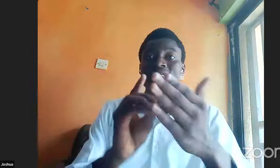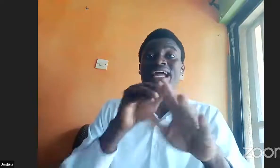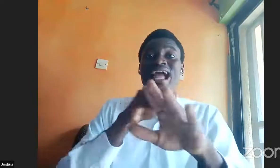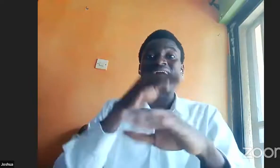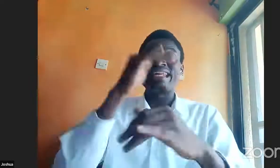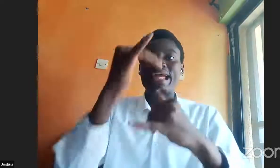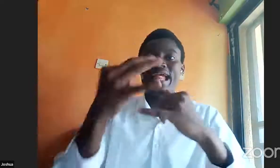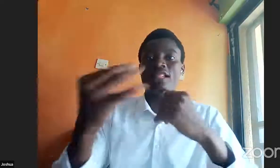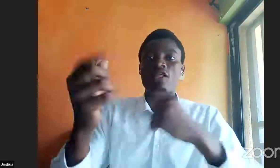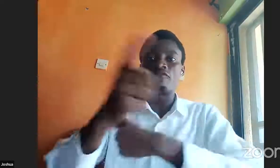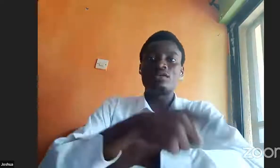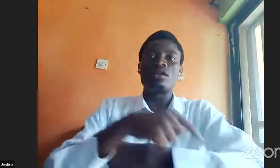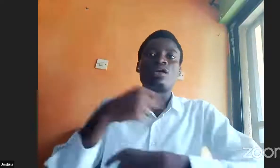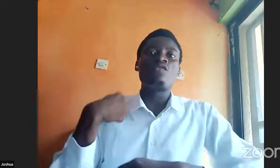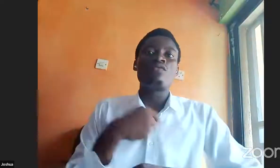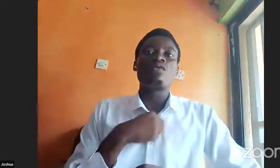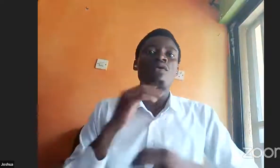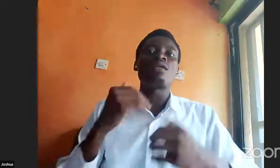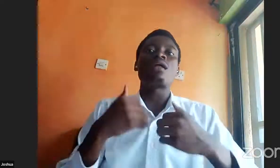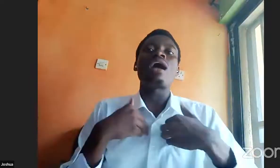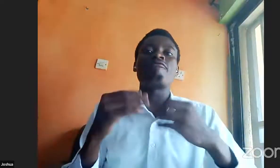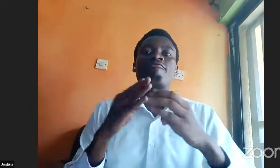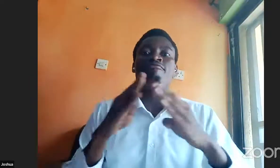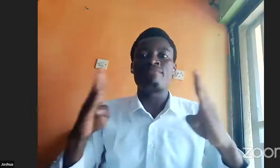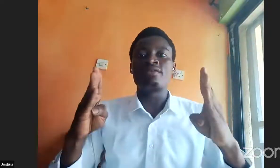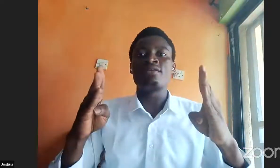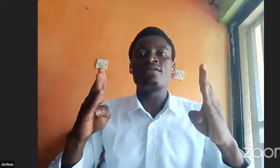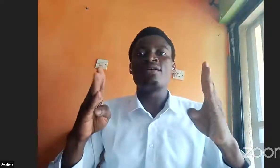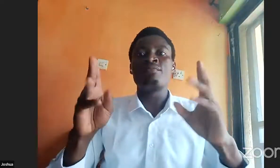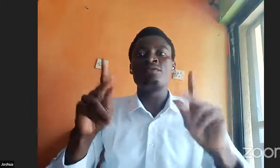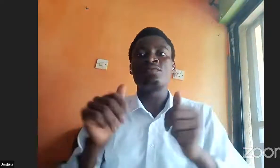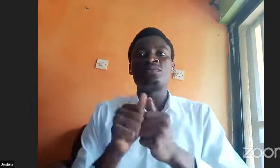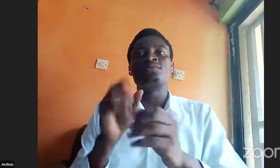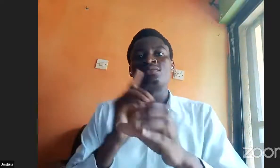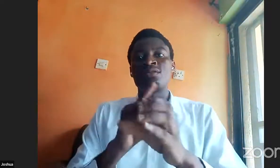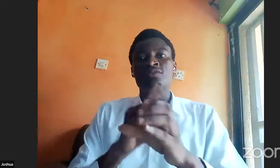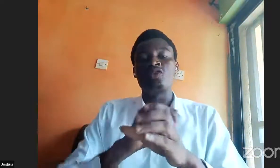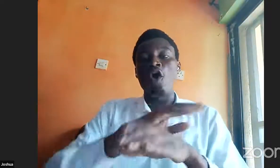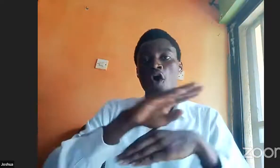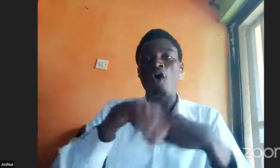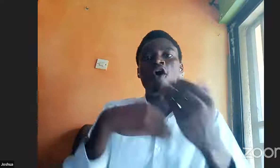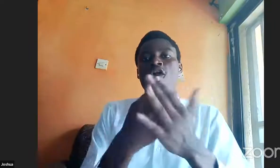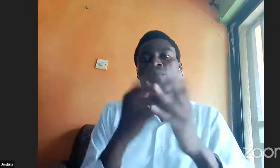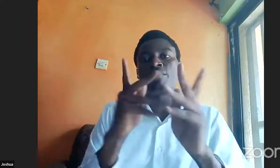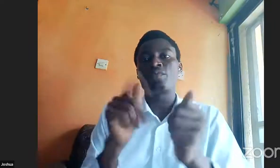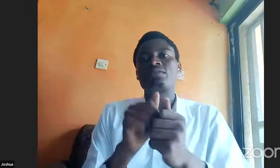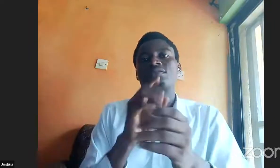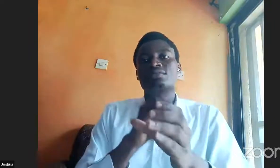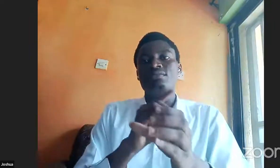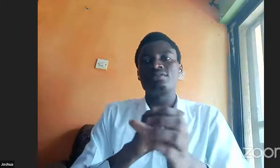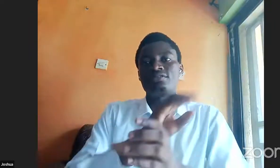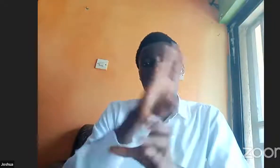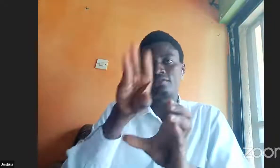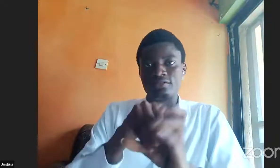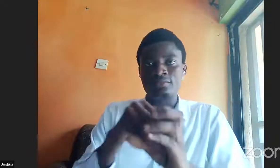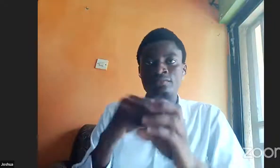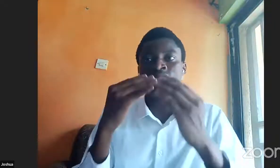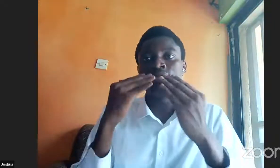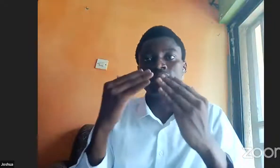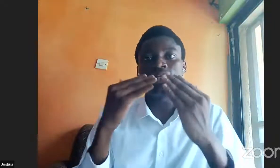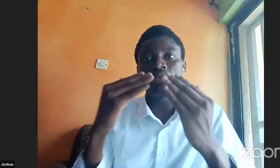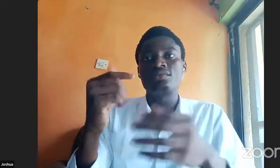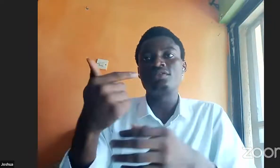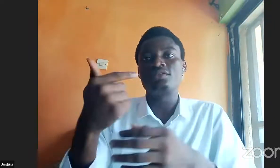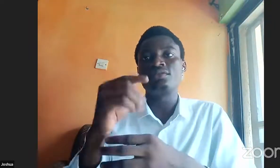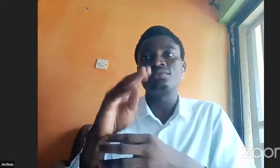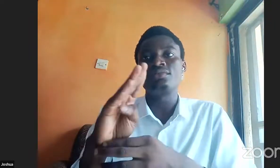of disabilities in Nigeria. Thank you. Thank you Benga. You said it better than